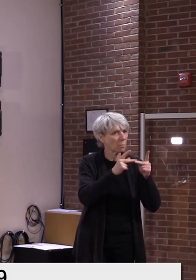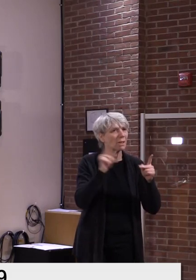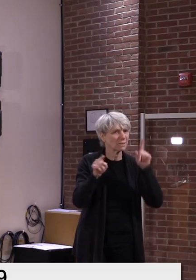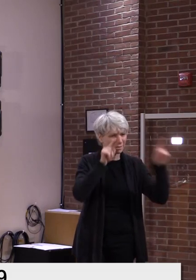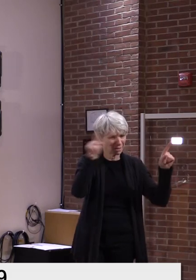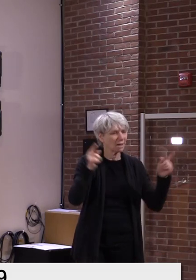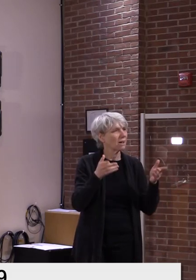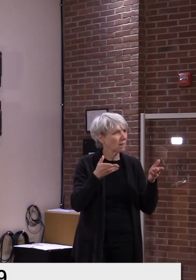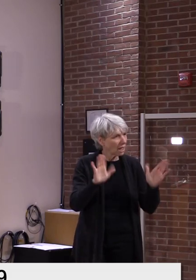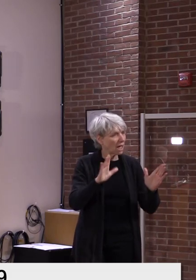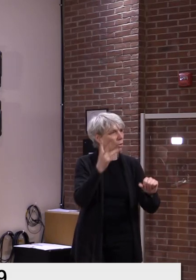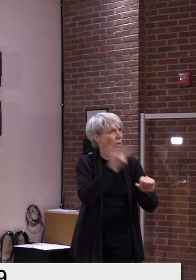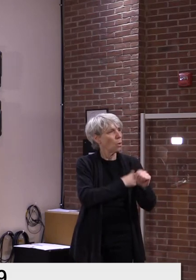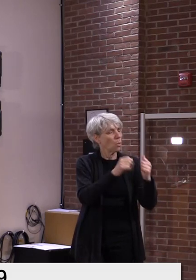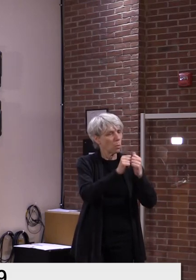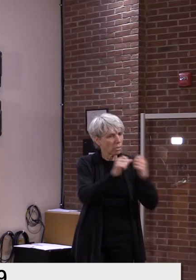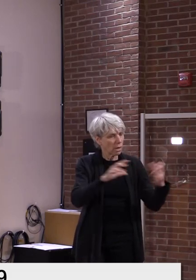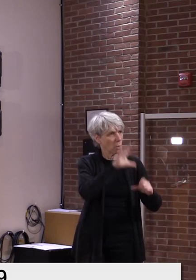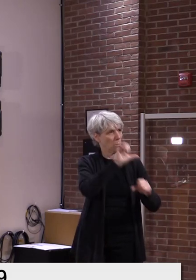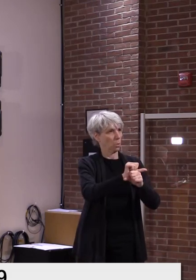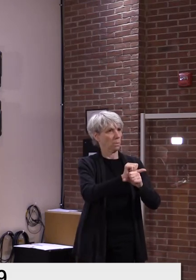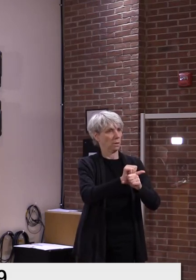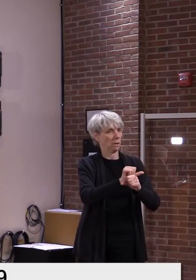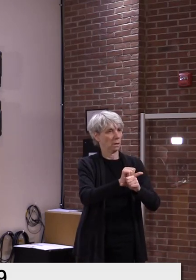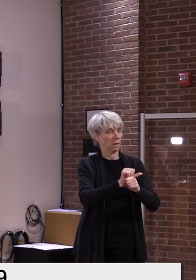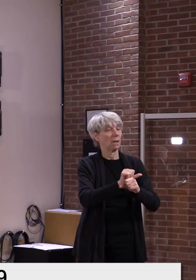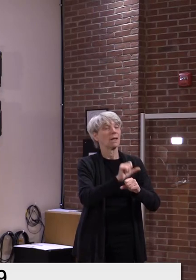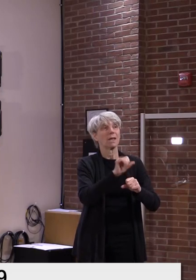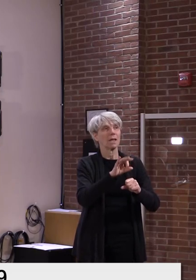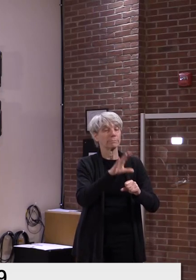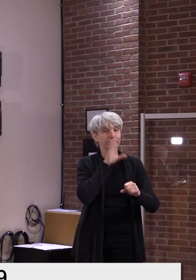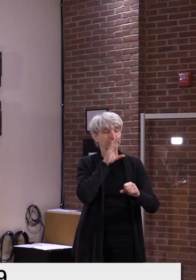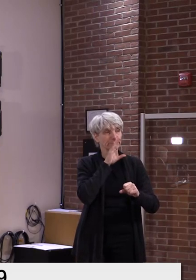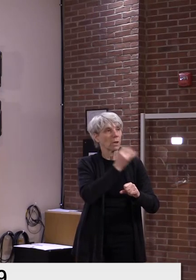And if not, just give the our